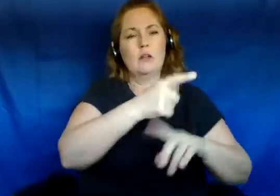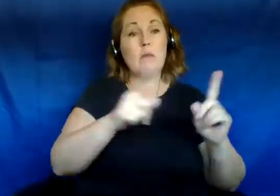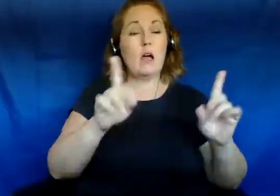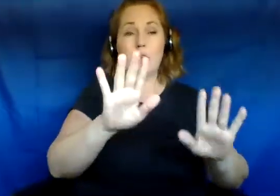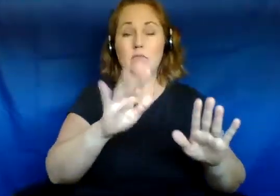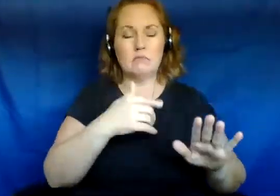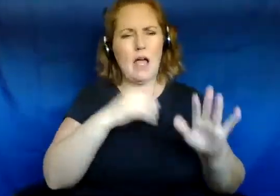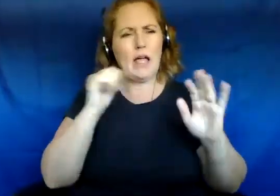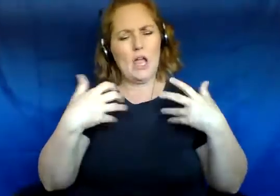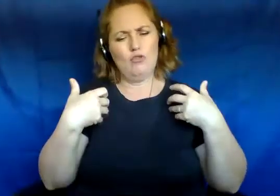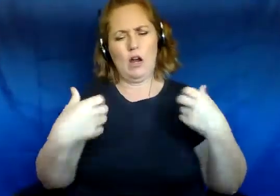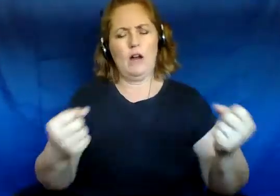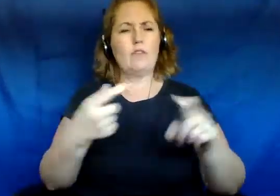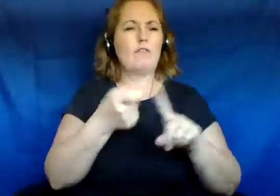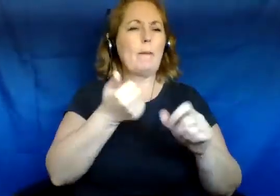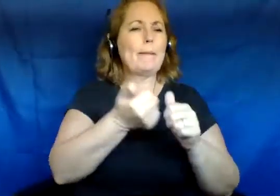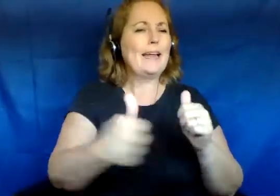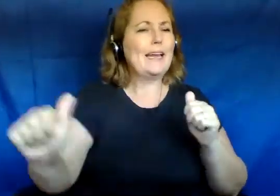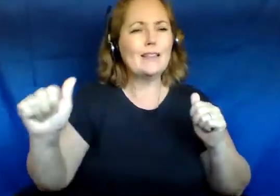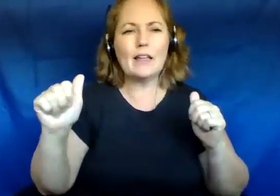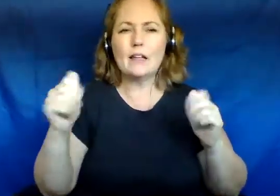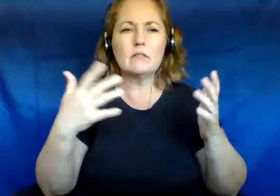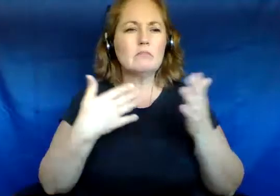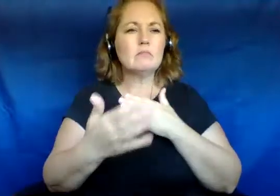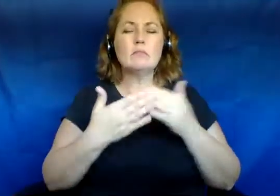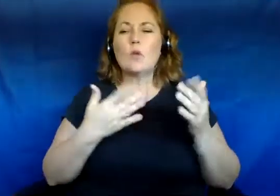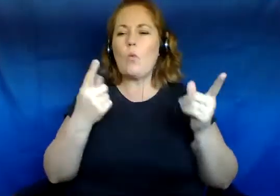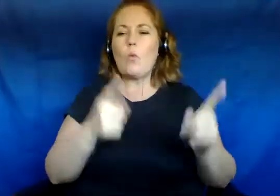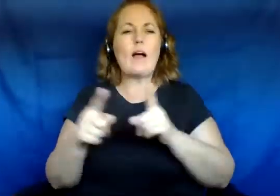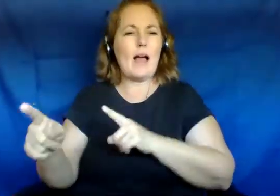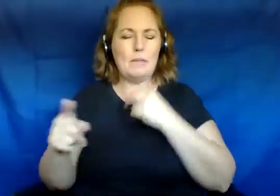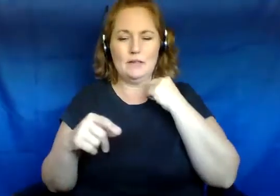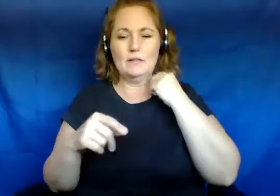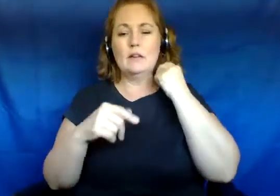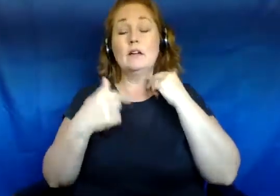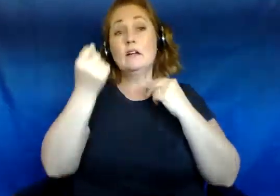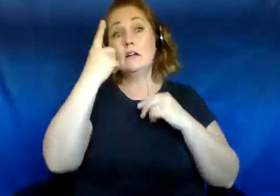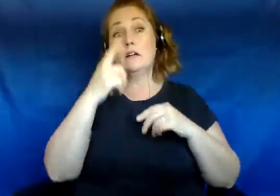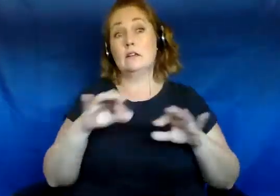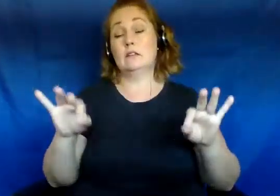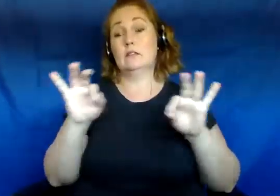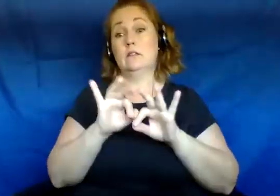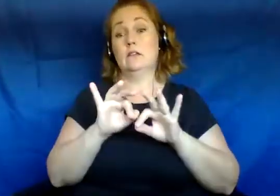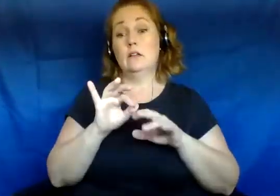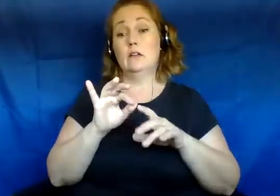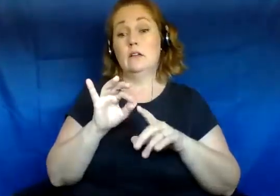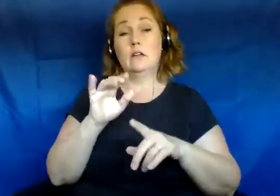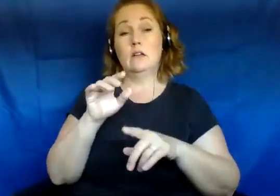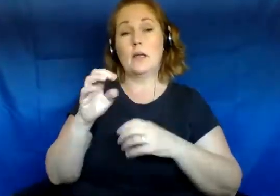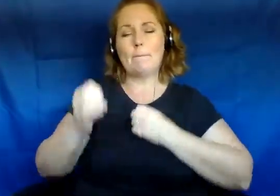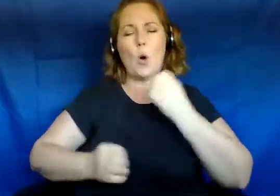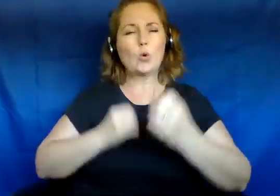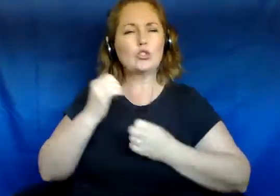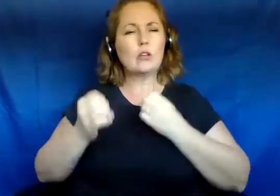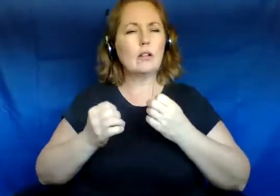from anything. I can recover from whatever has happened. A keen emotional beverage